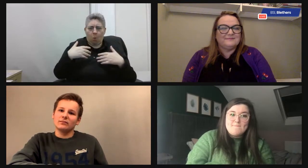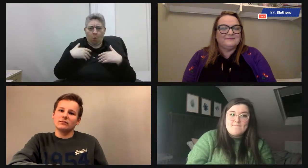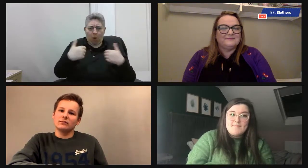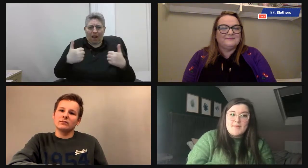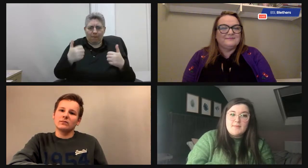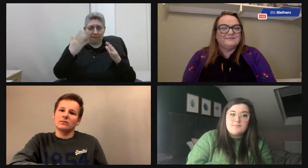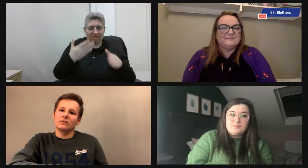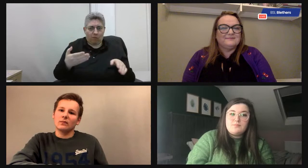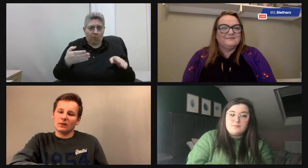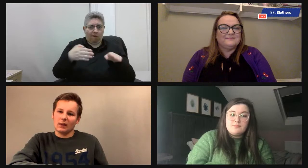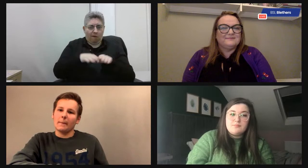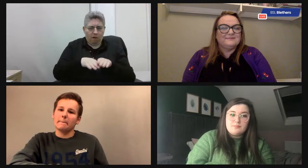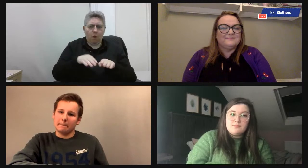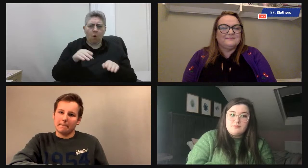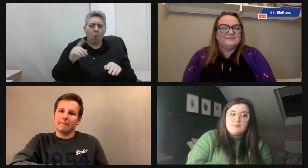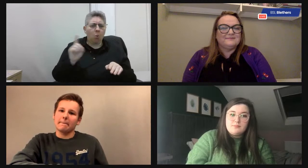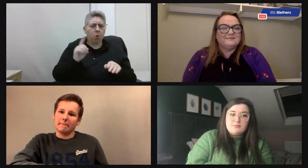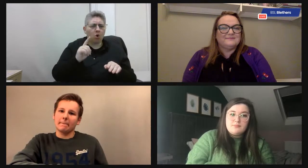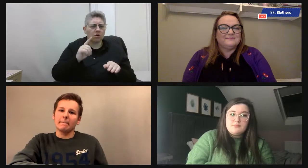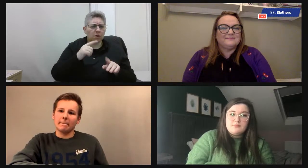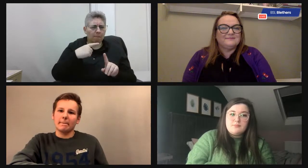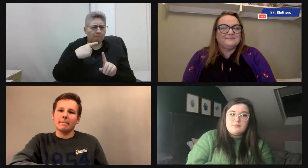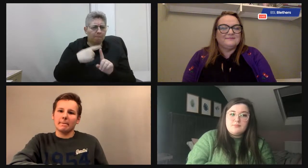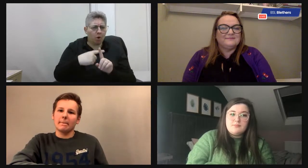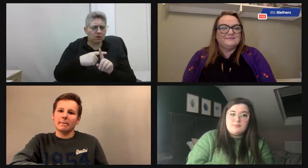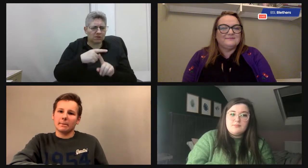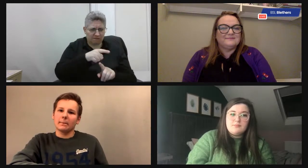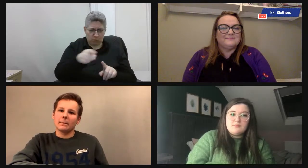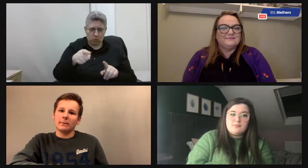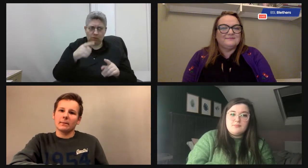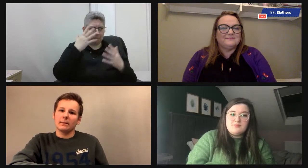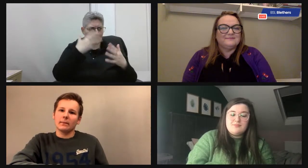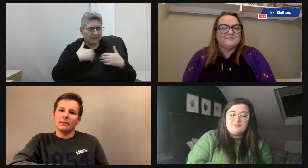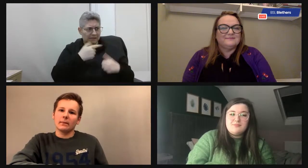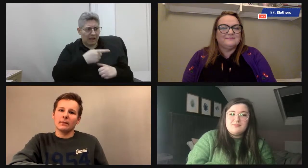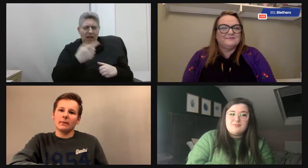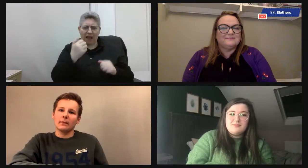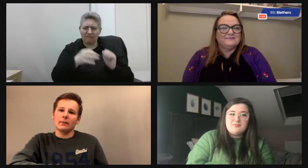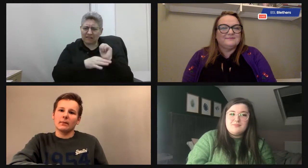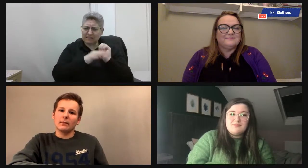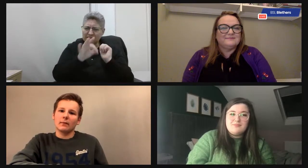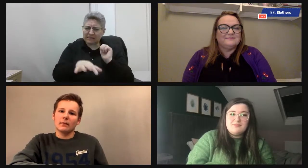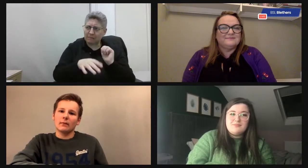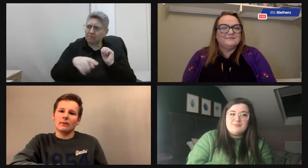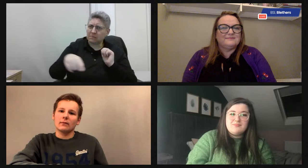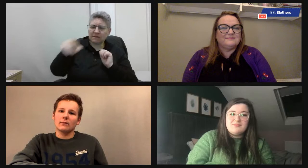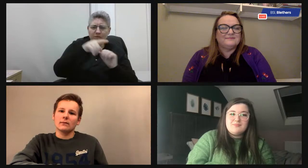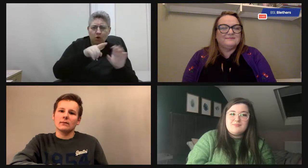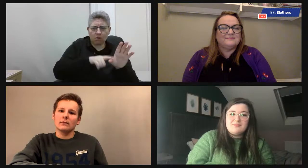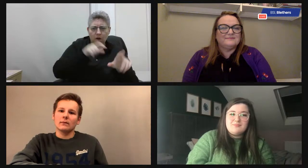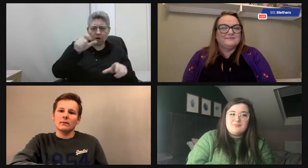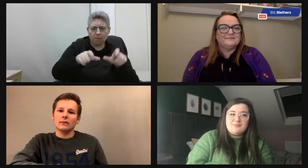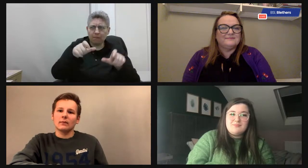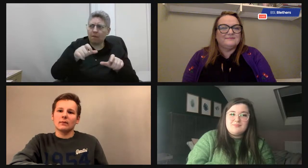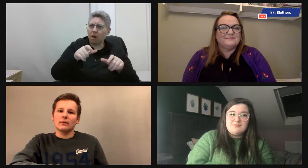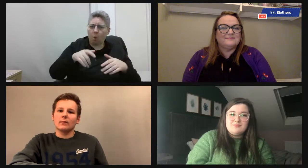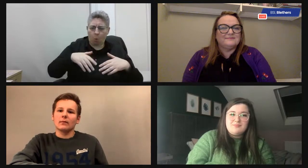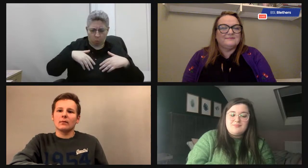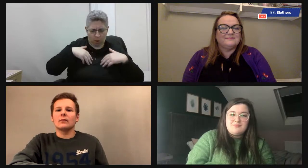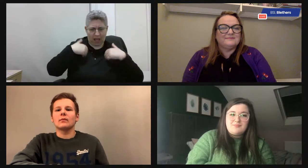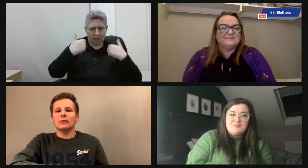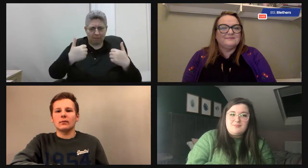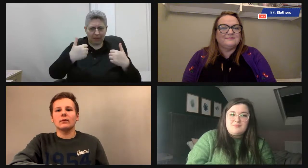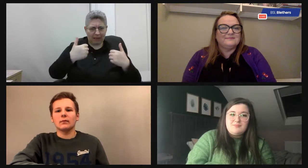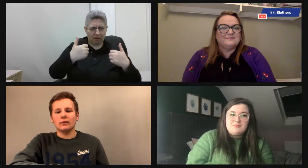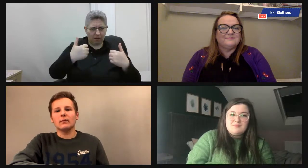it? But can I move us on a little bit before we close to well-being and to the kind of positive side of things? Any